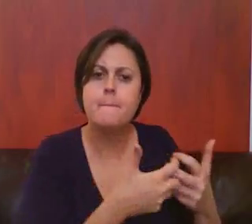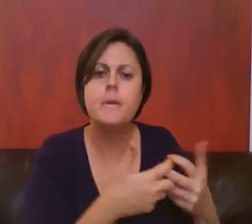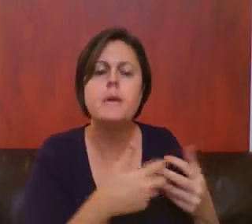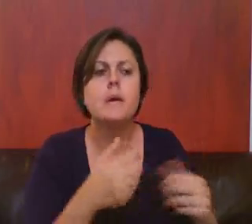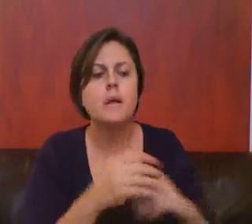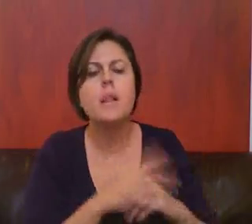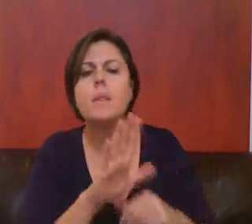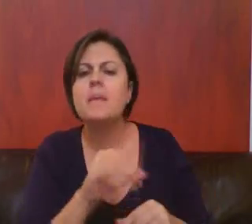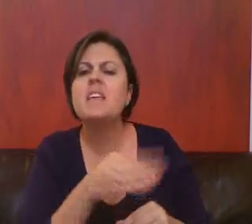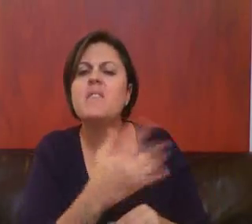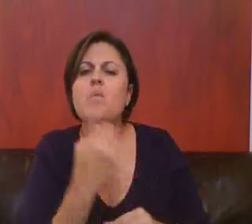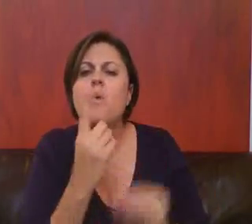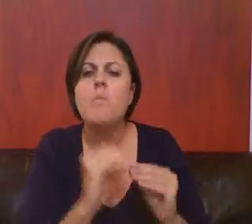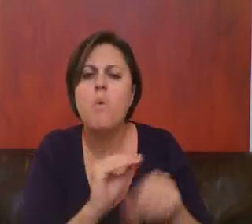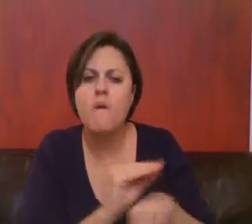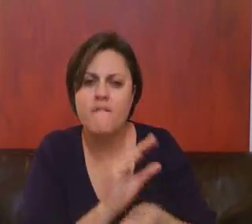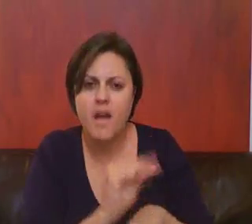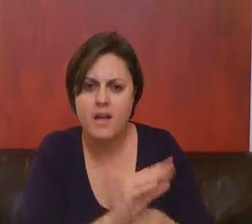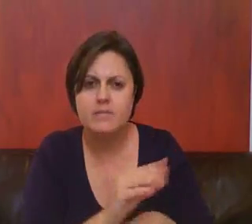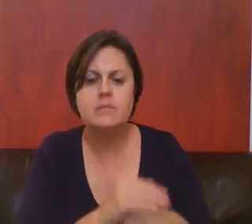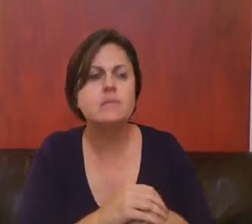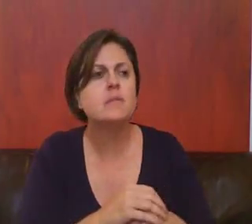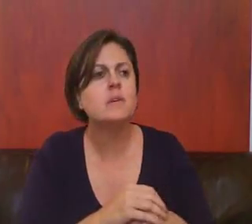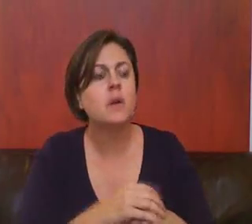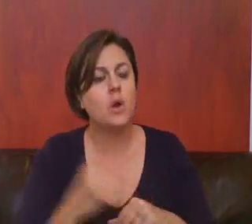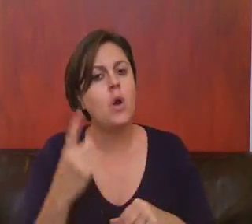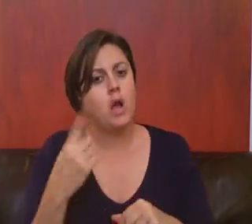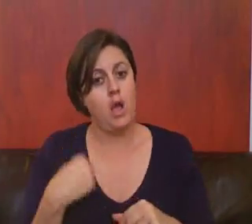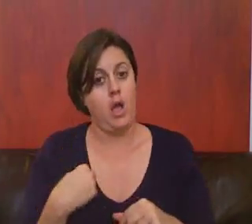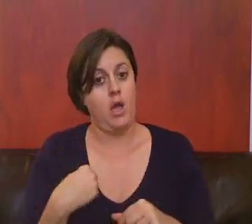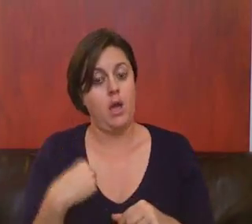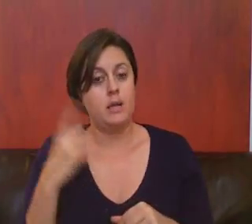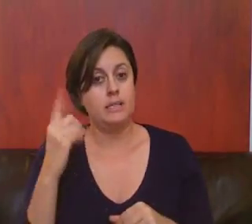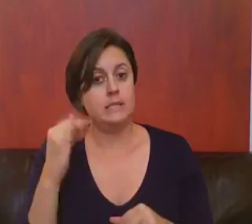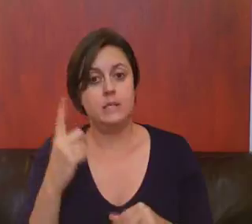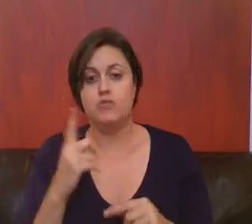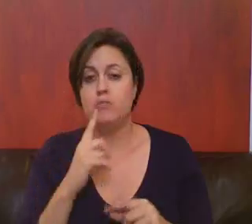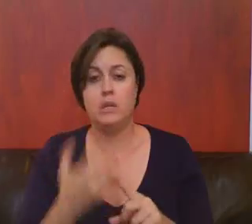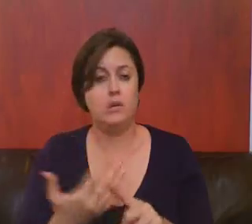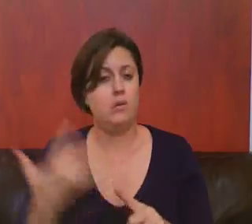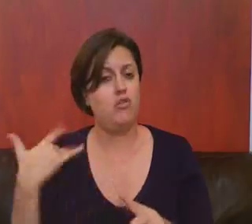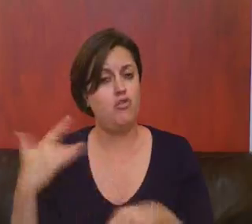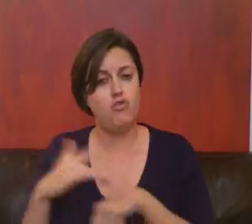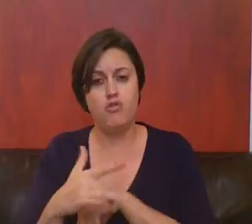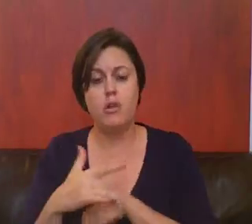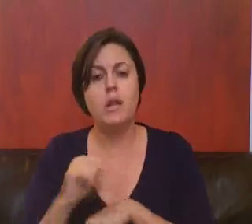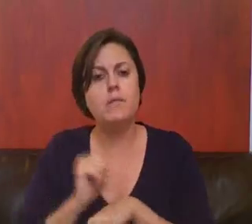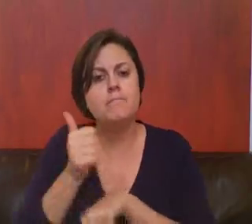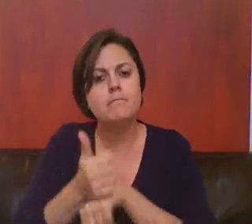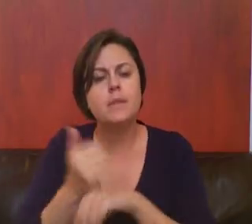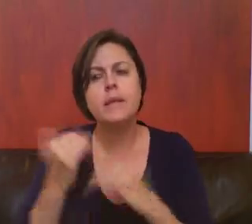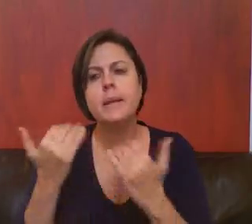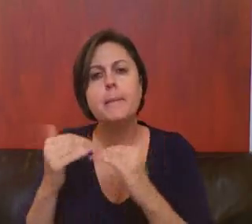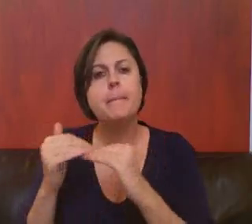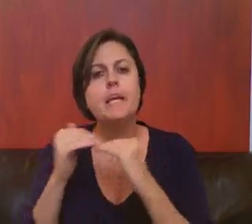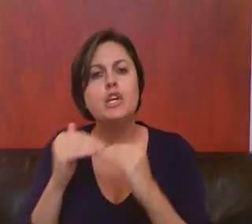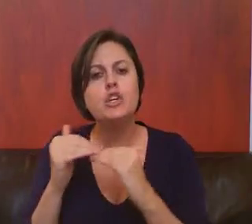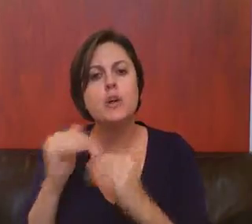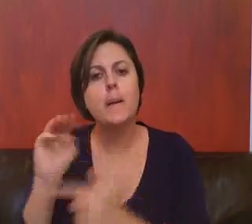advice. Mm-hmm. One of the things I did really early was get a peer mentoring group. Mm-hmm. So this was a group of other